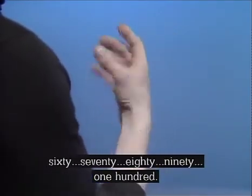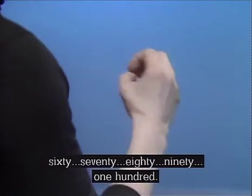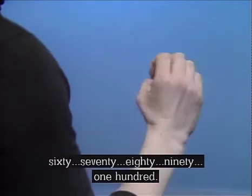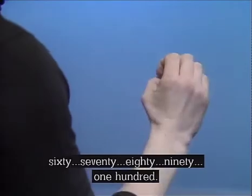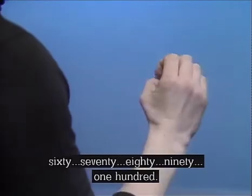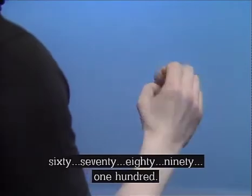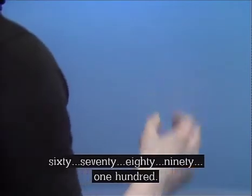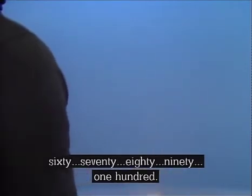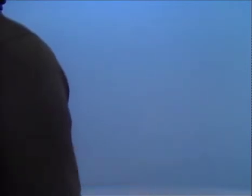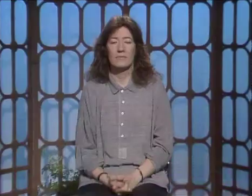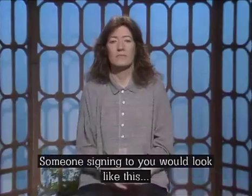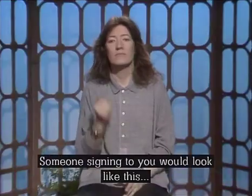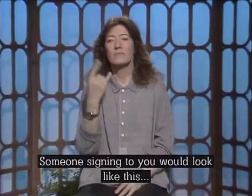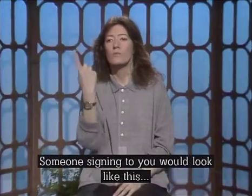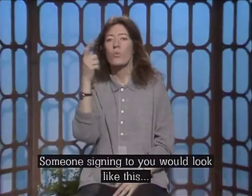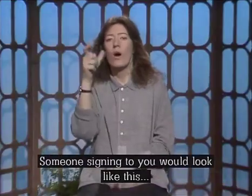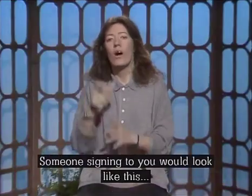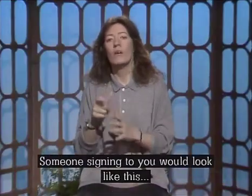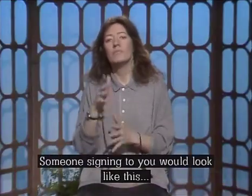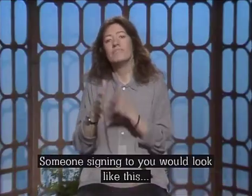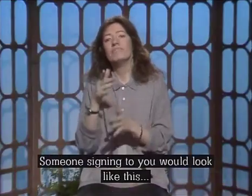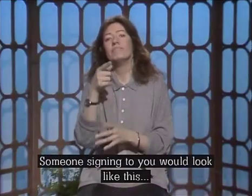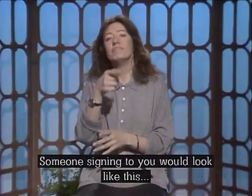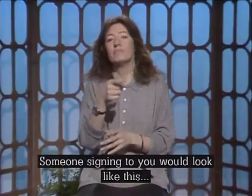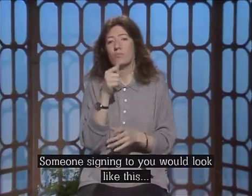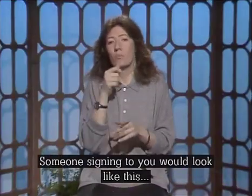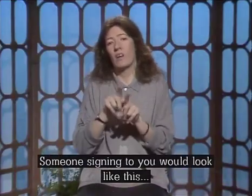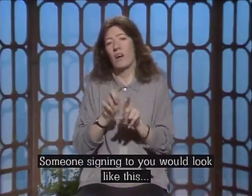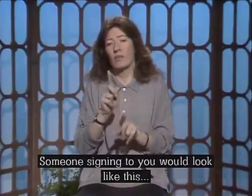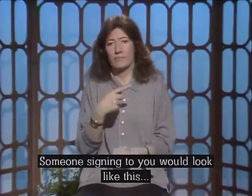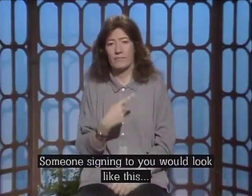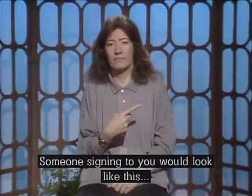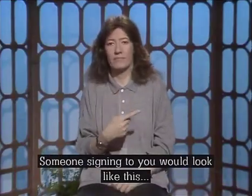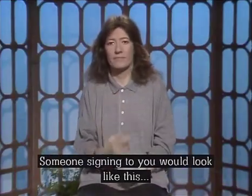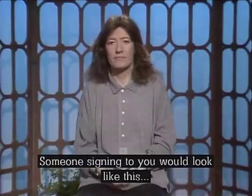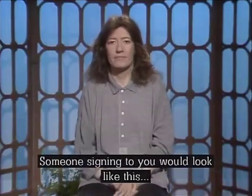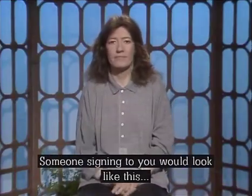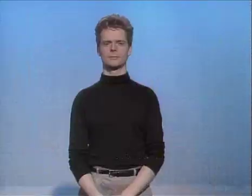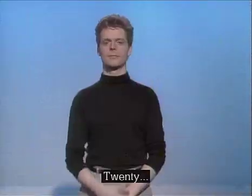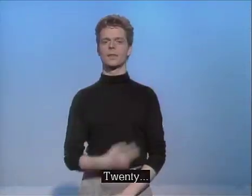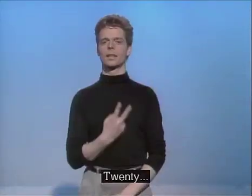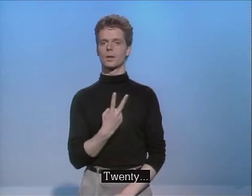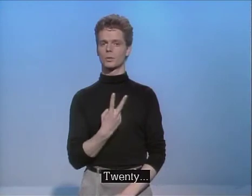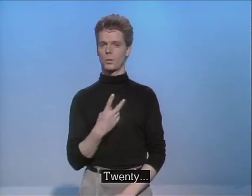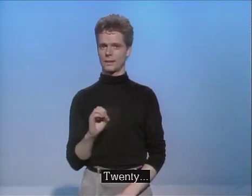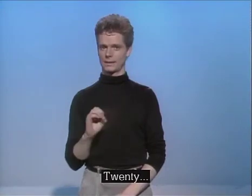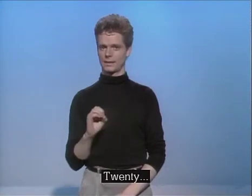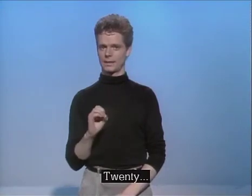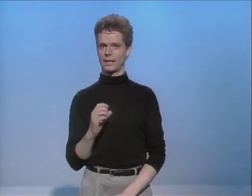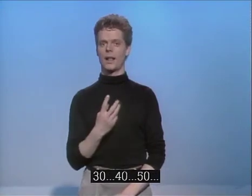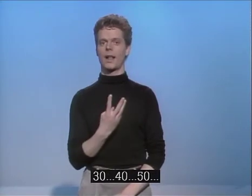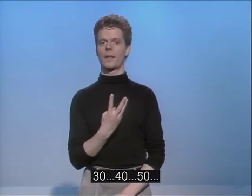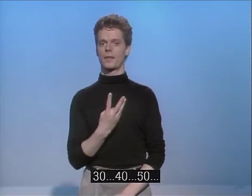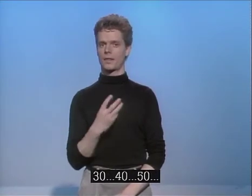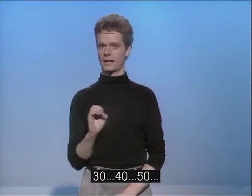100. If someone was signing to you, it would look like this. 20,